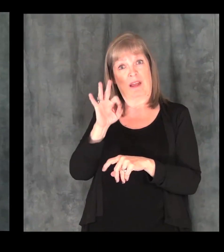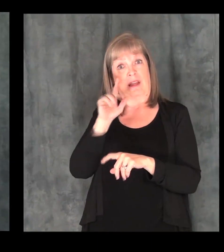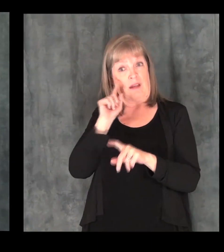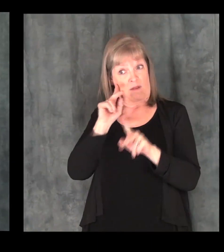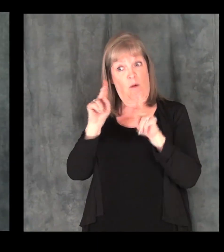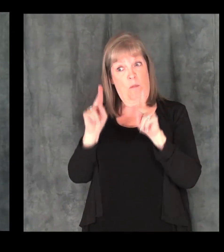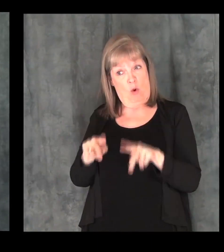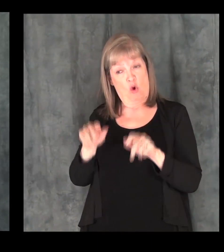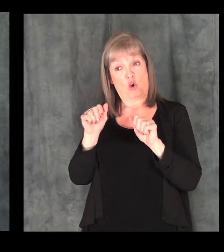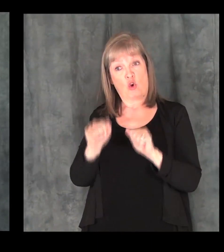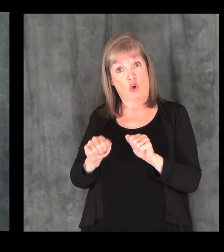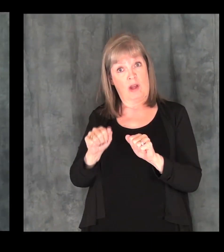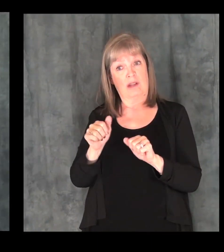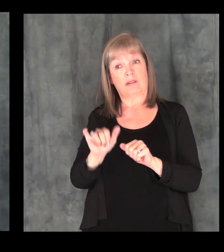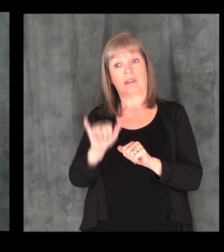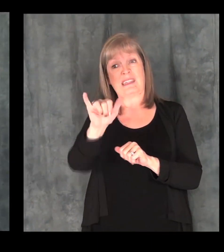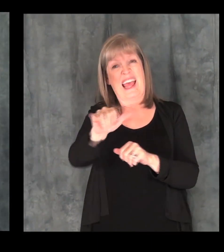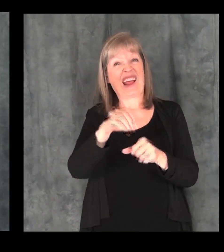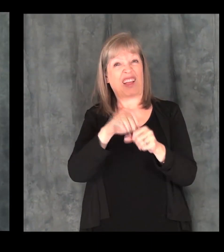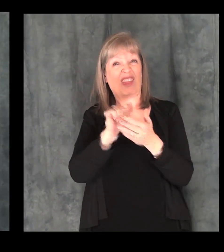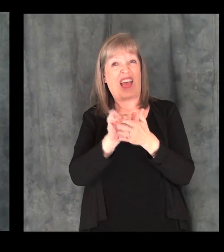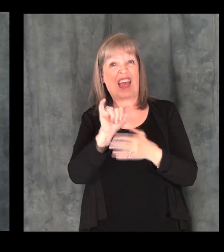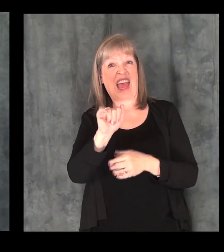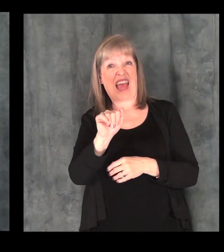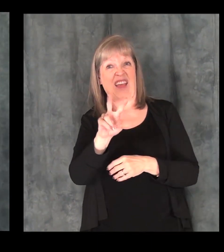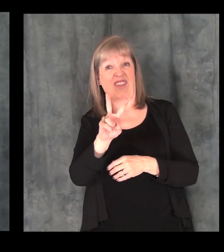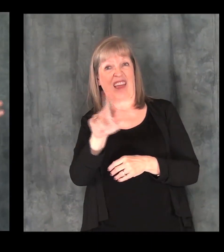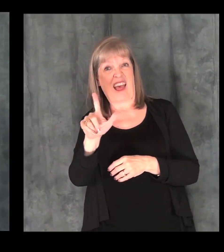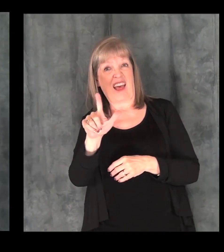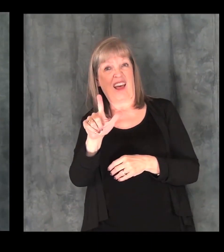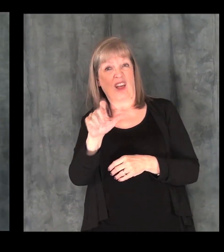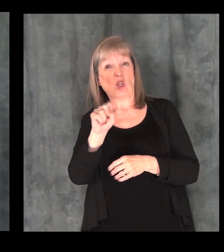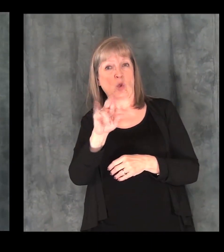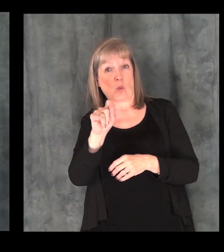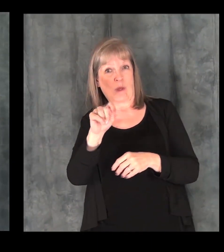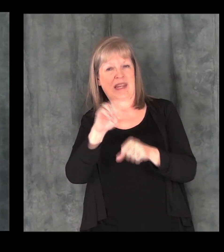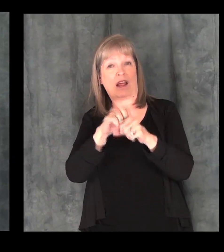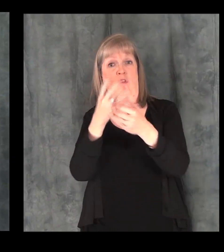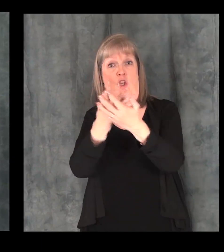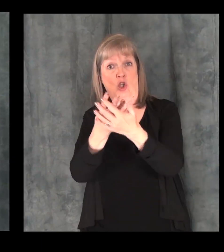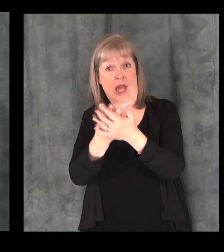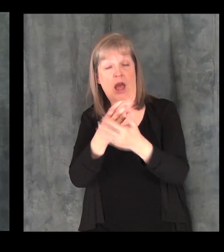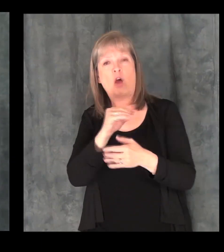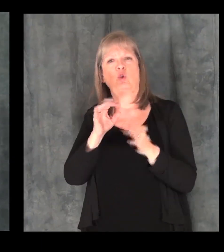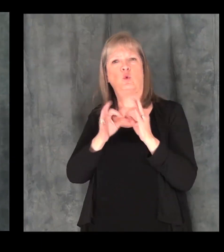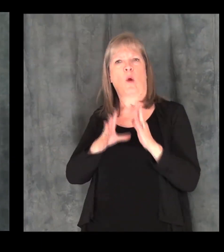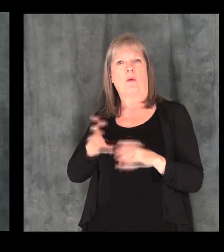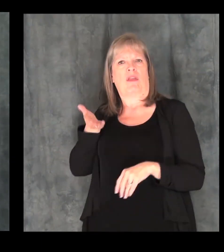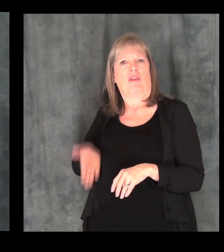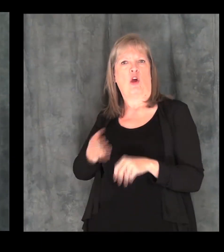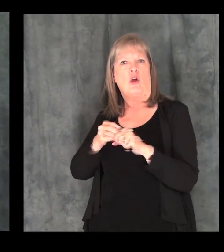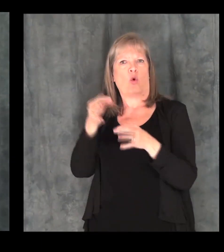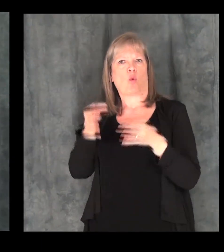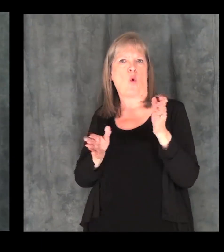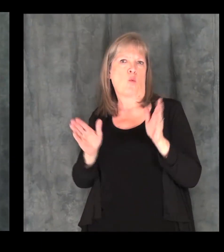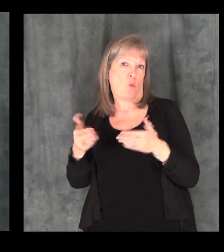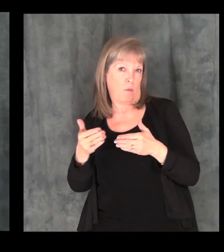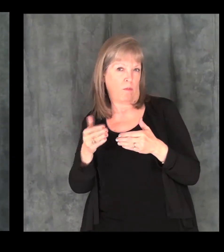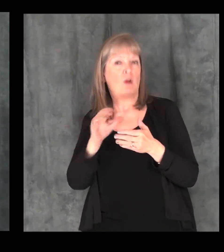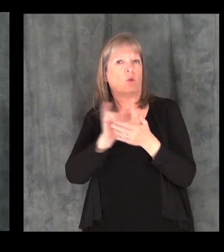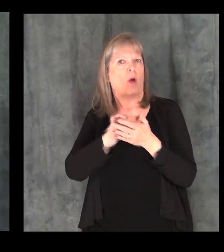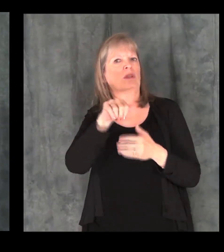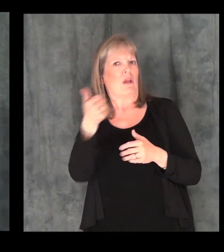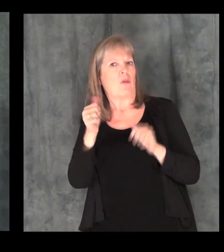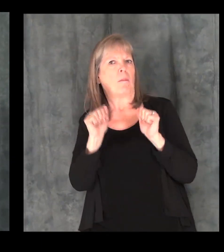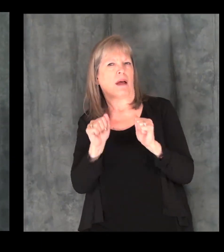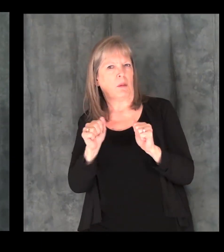remote video suite, AVL suite, in the jail and have the interpreter in the courtroom. So that was another combination that we looked at.